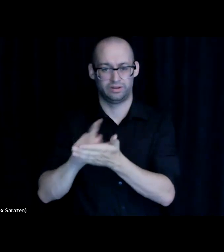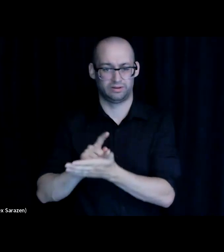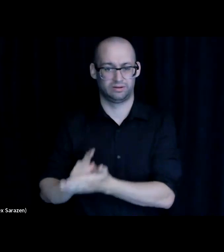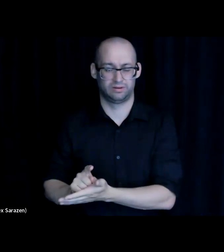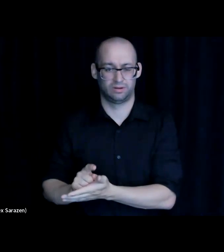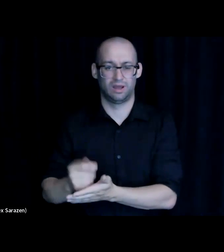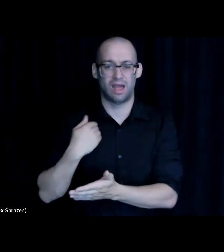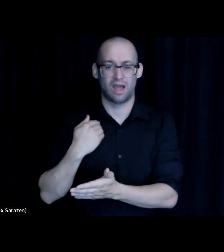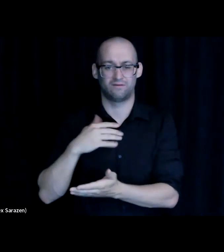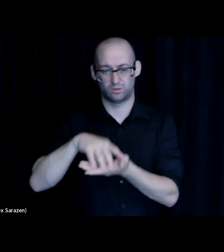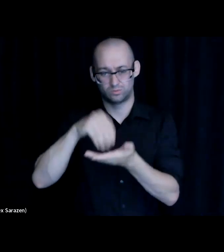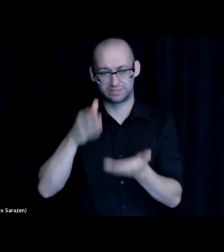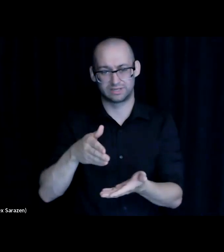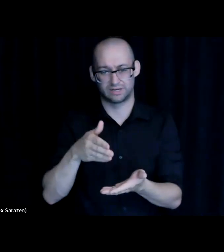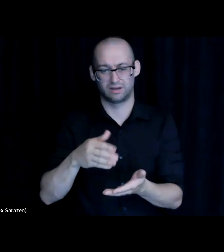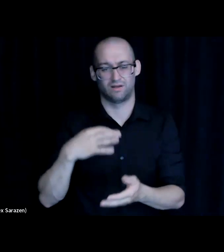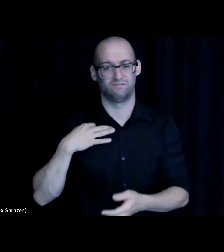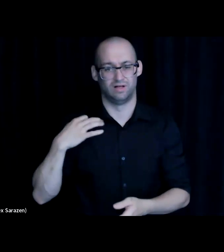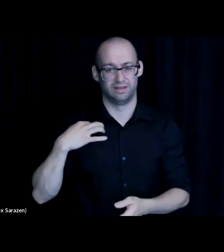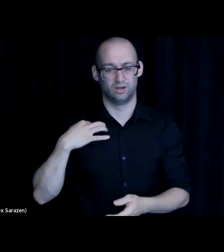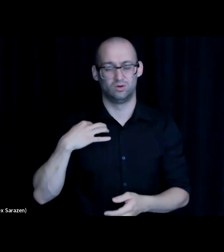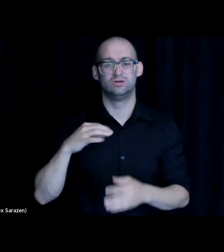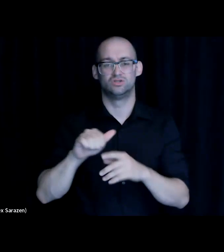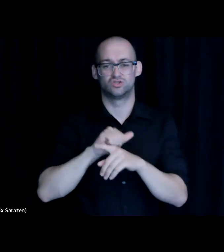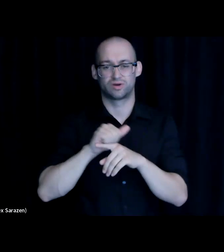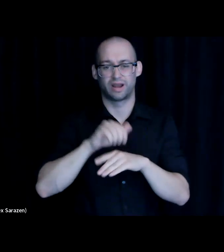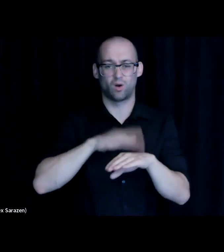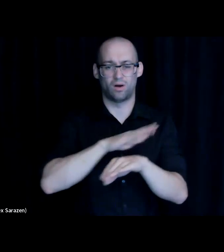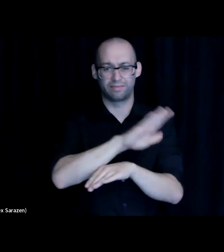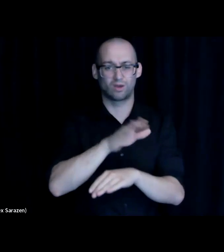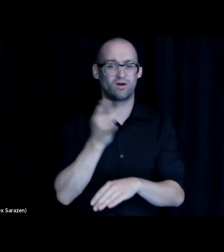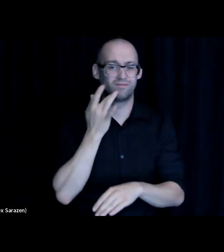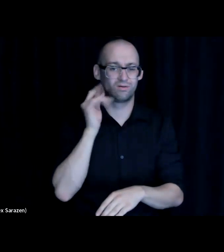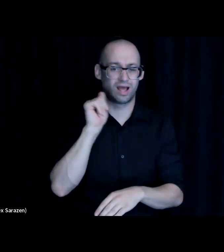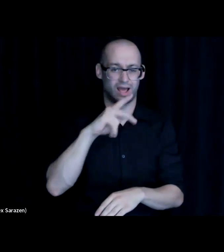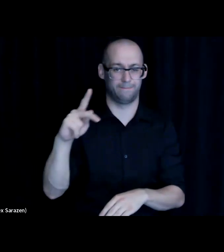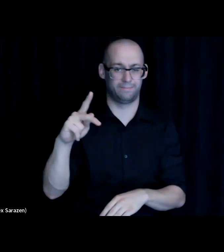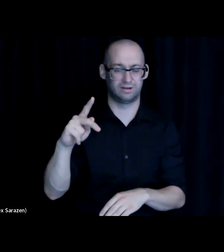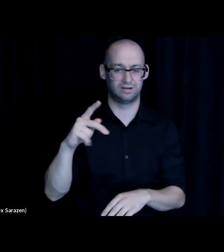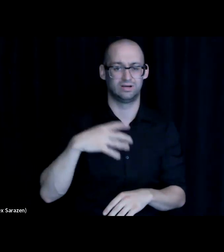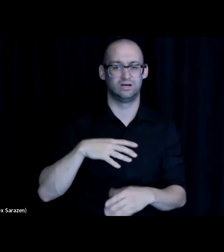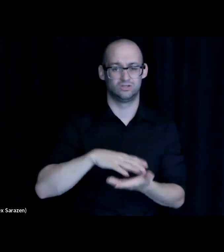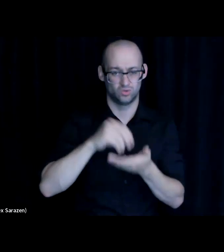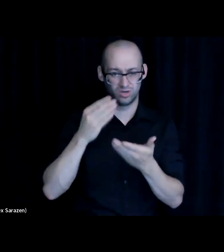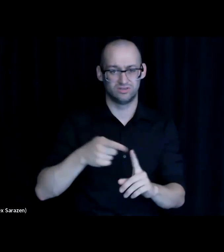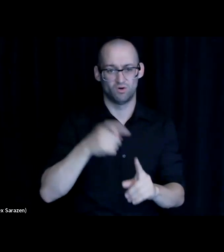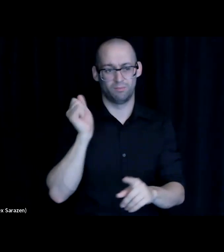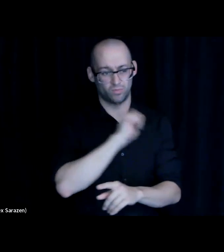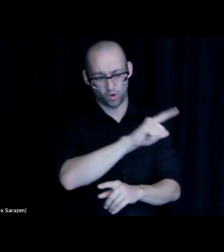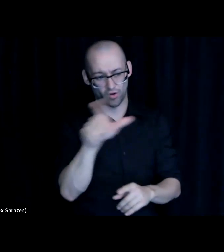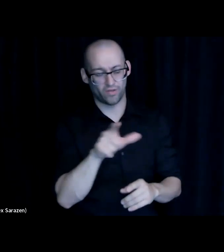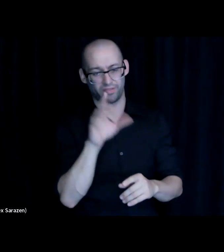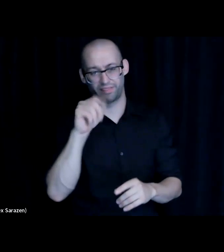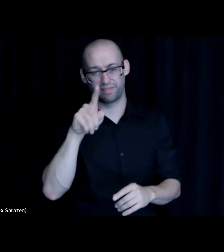we have a student that volunteers to do a training on their favorite app. And students from all over the campus come, it's